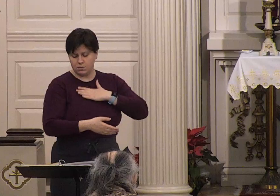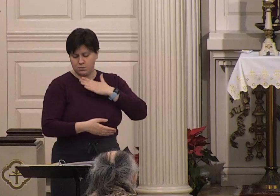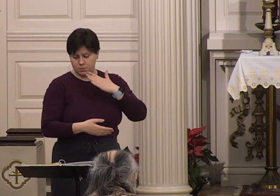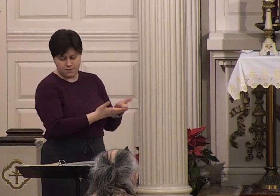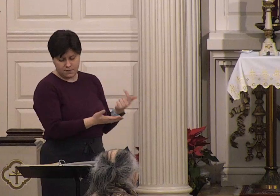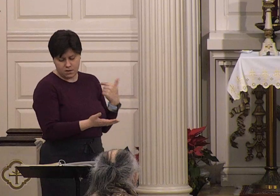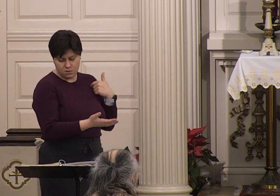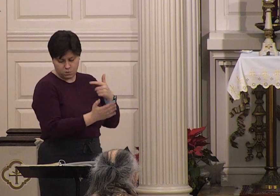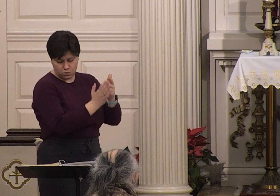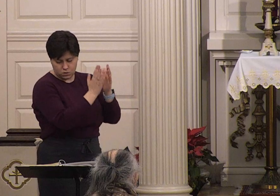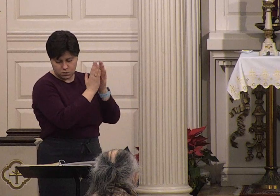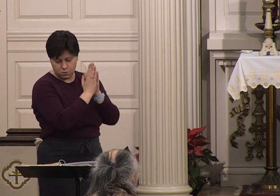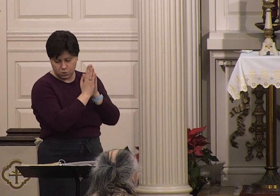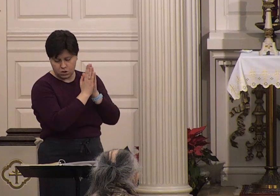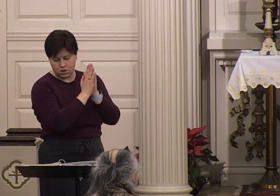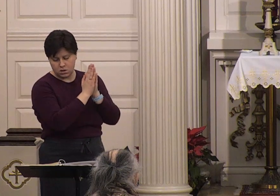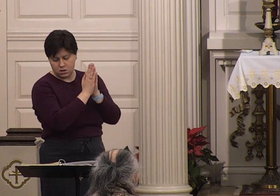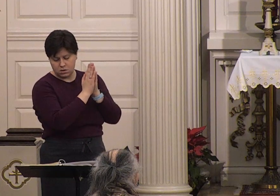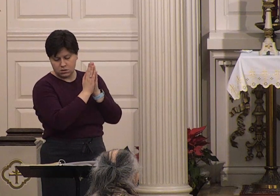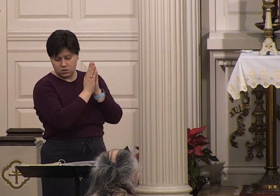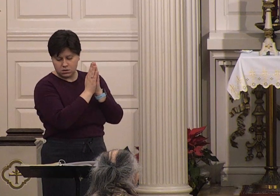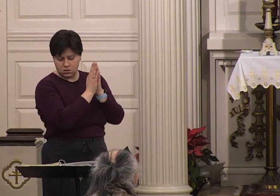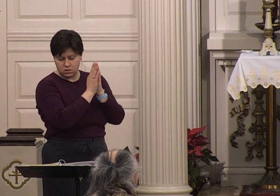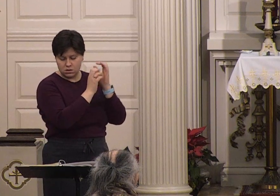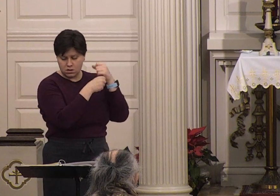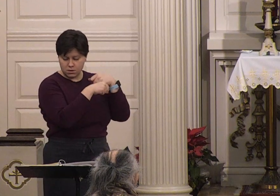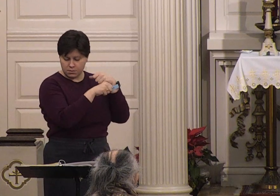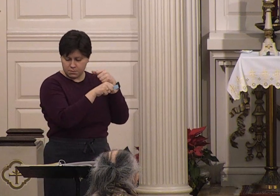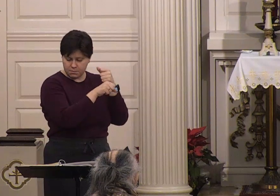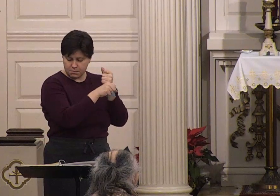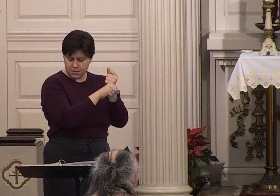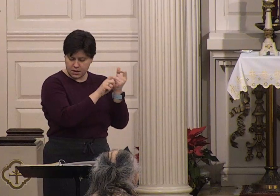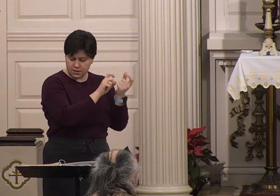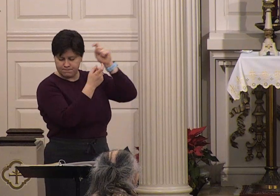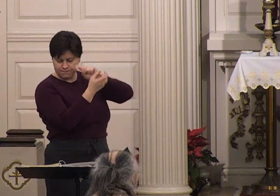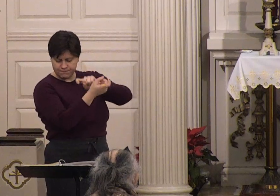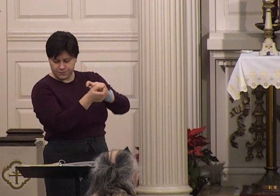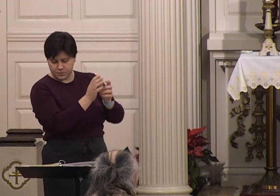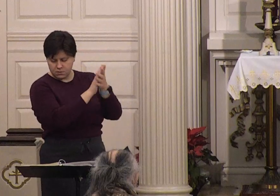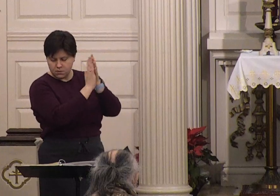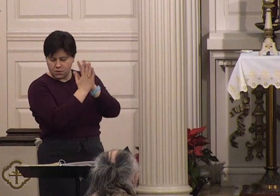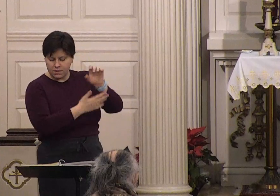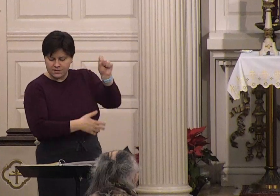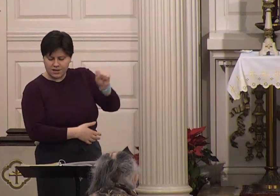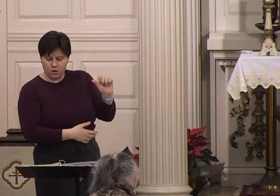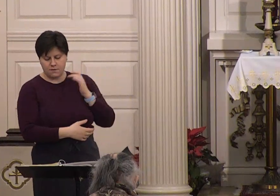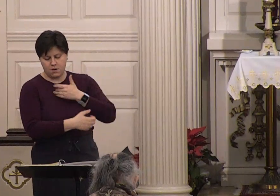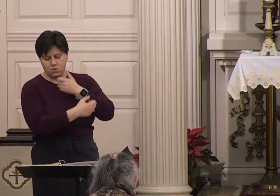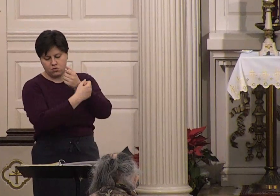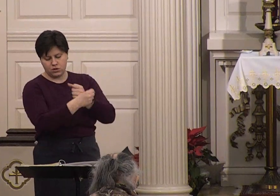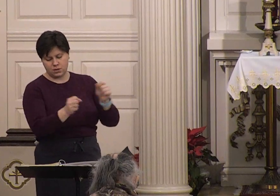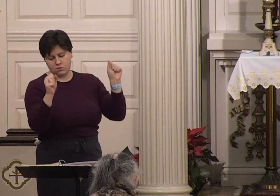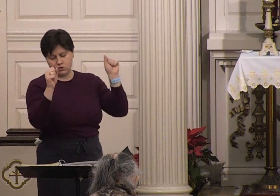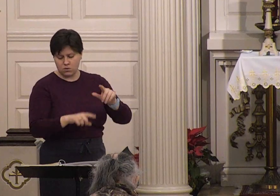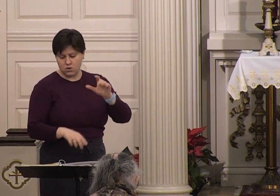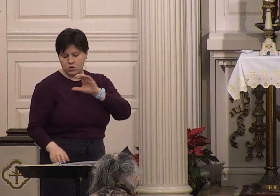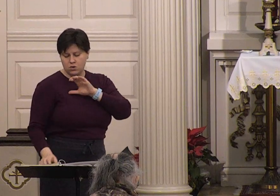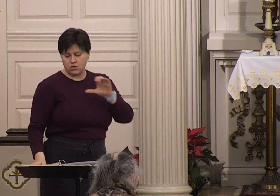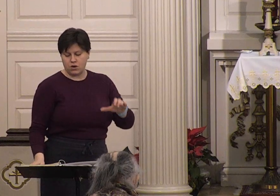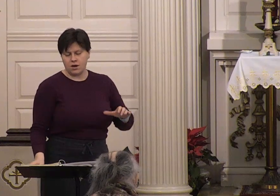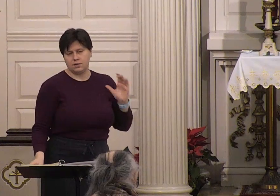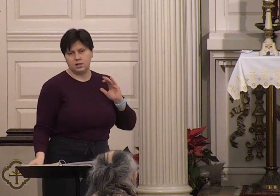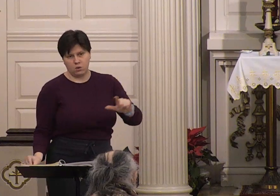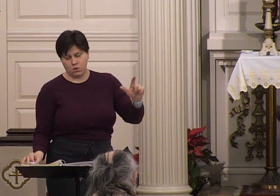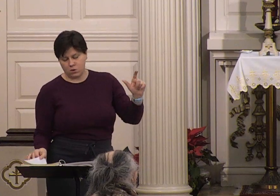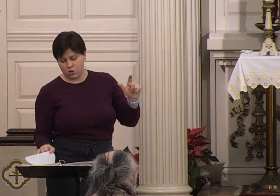pray, and transform them into the sacrament of our redemption. Through Christ our Lord.